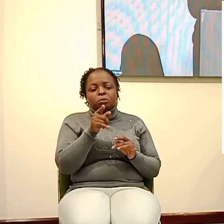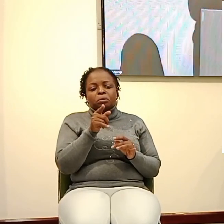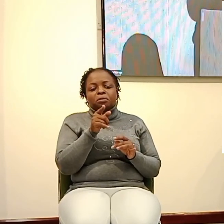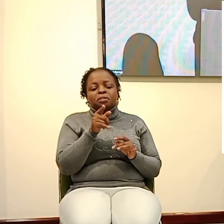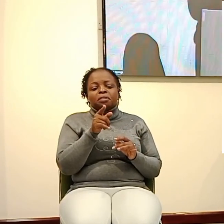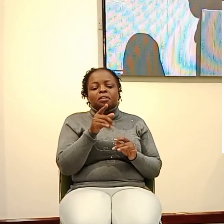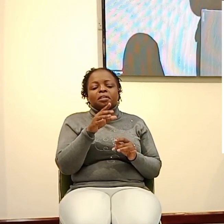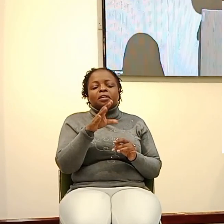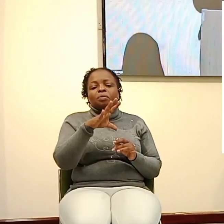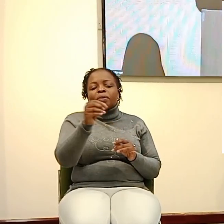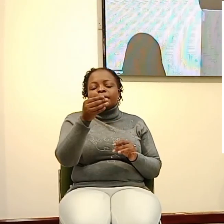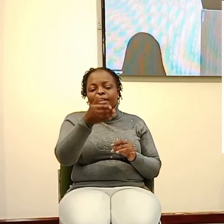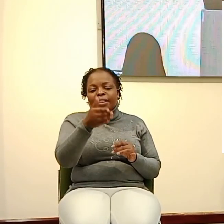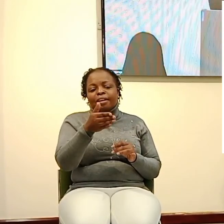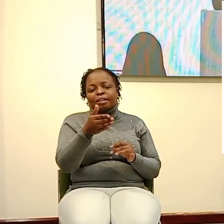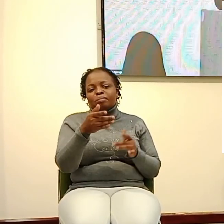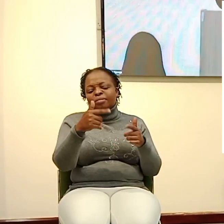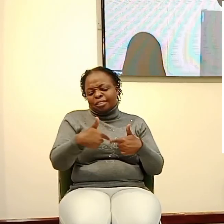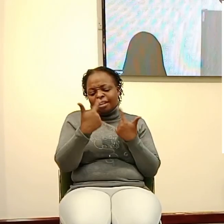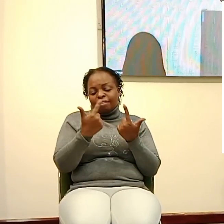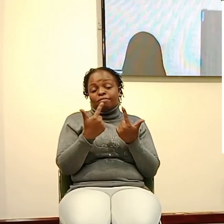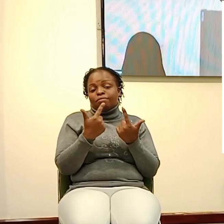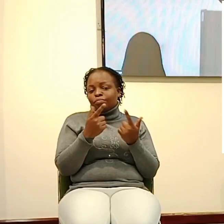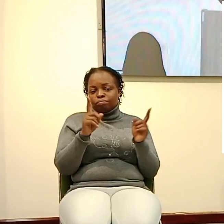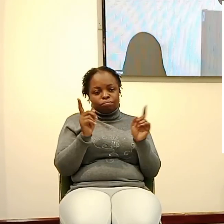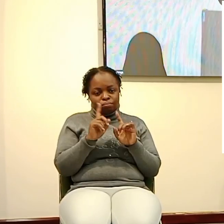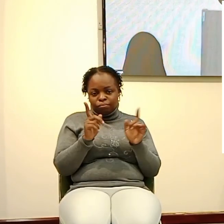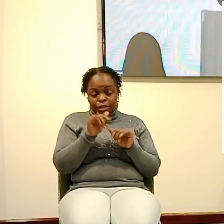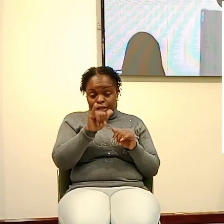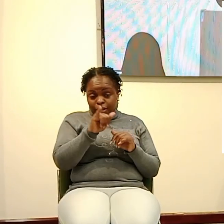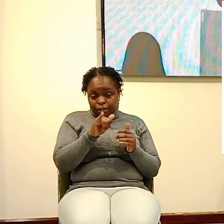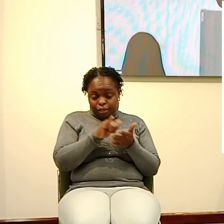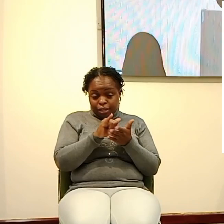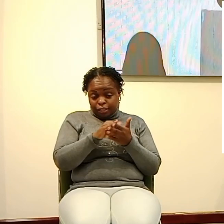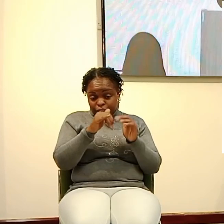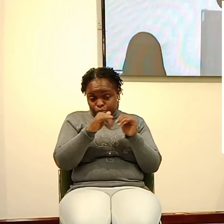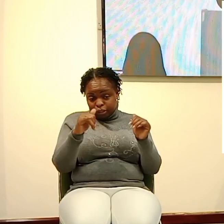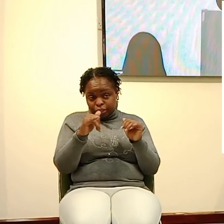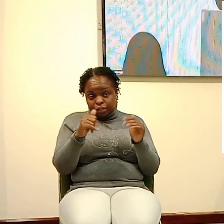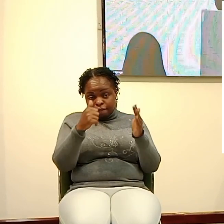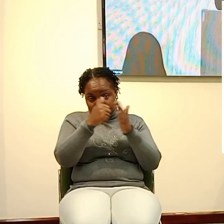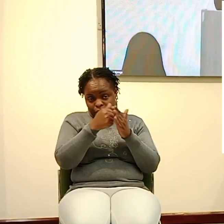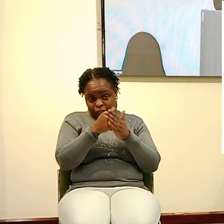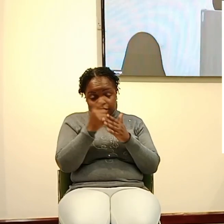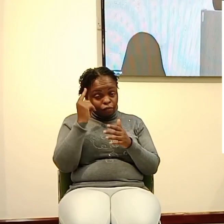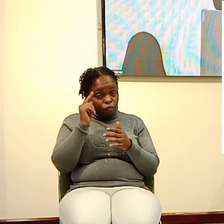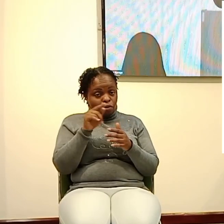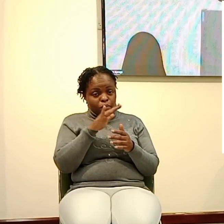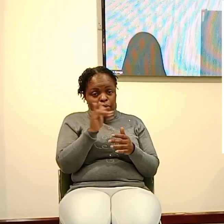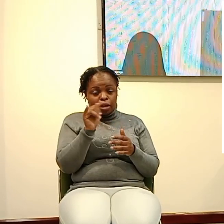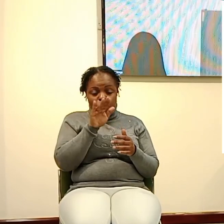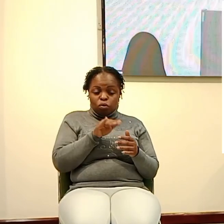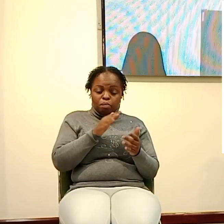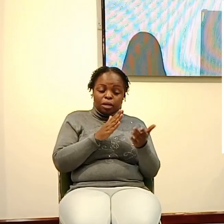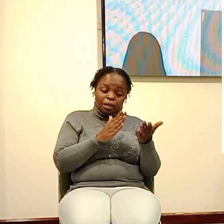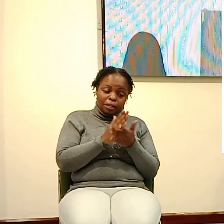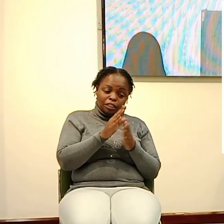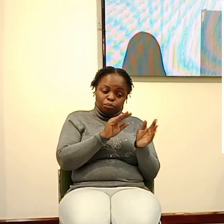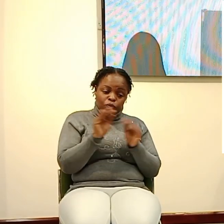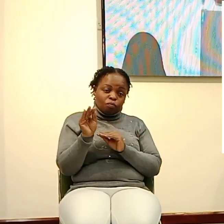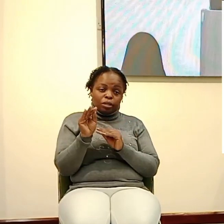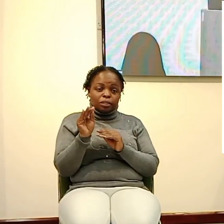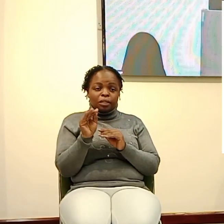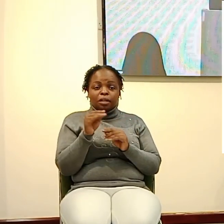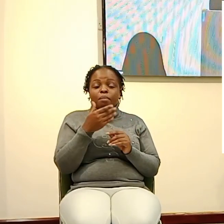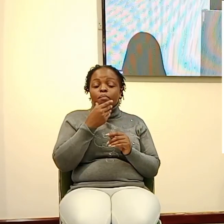didn't. You did not. That space has been fought for by the women's rights movement. Men have not given you